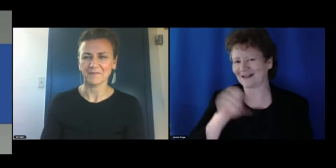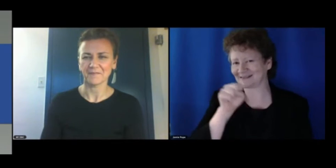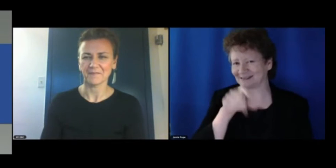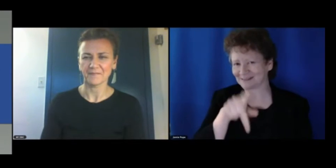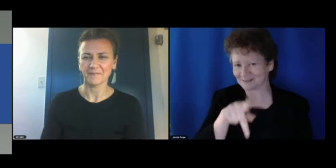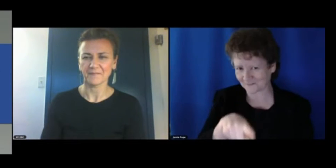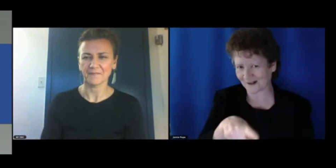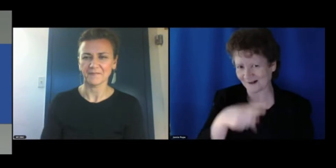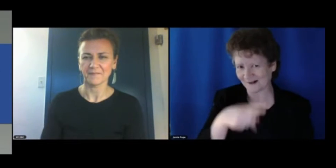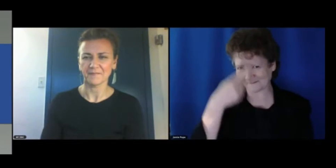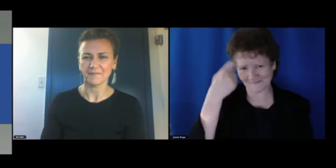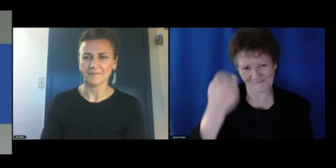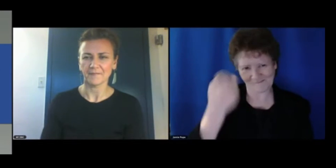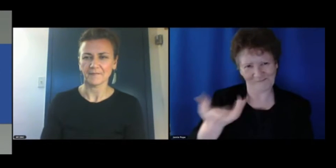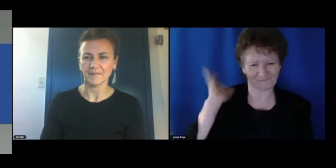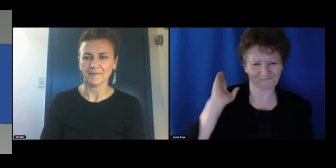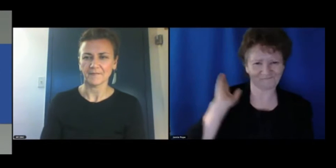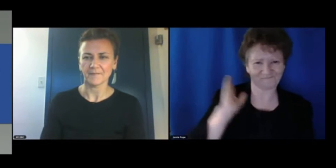And